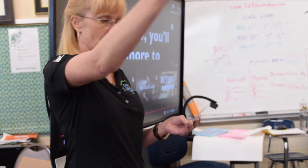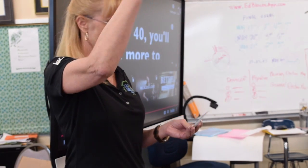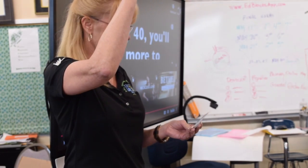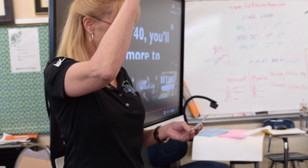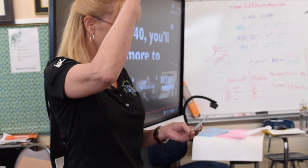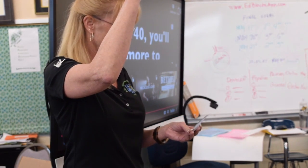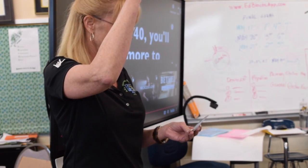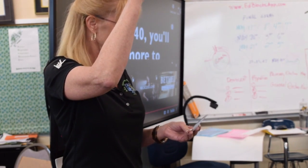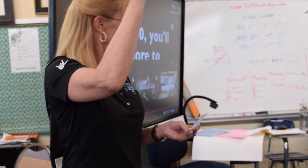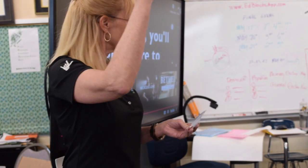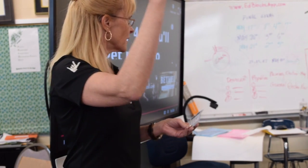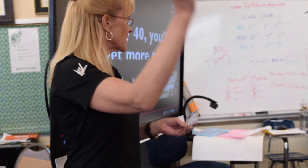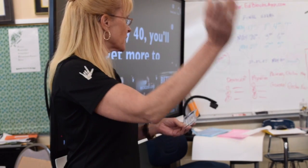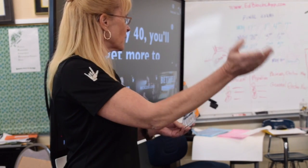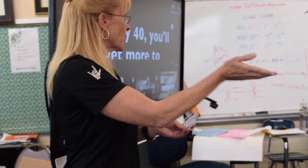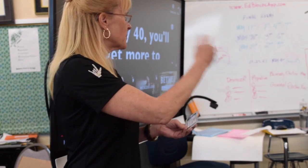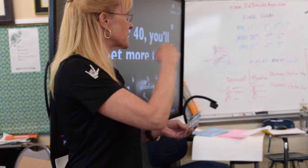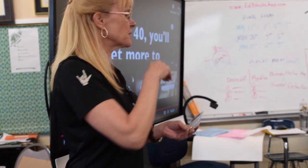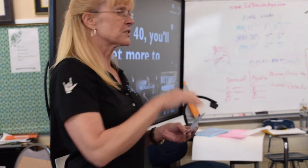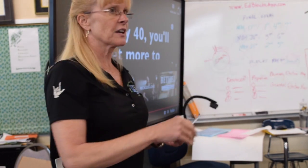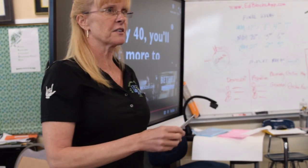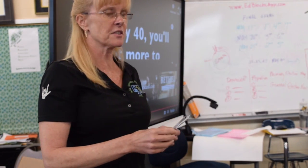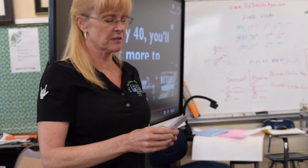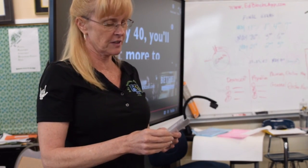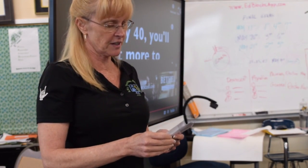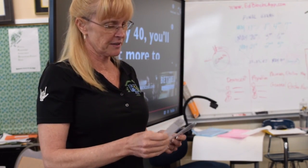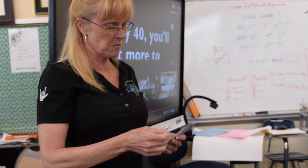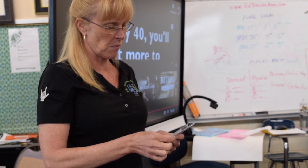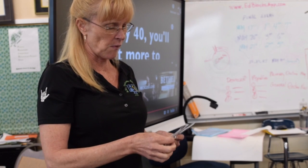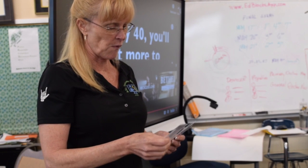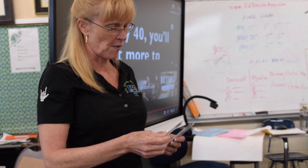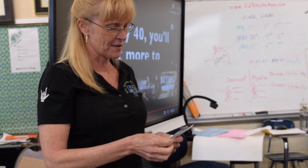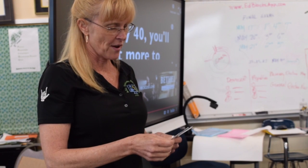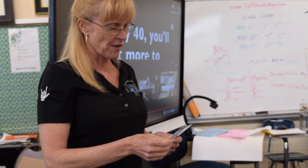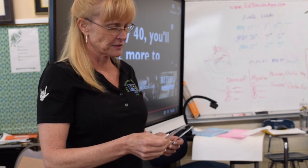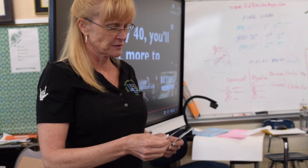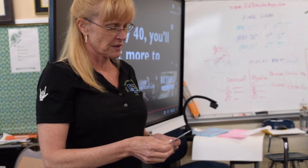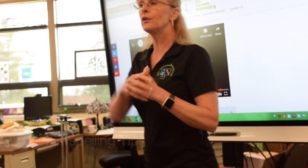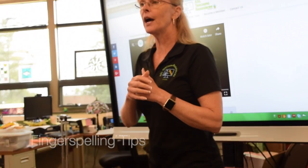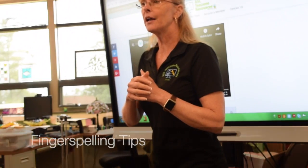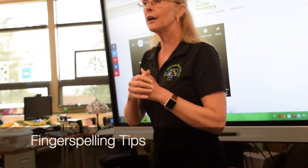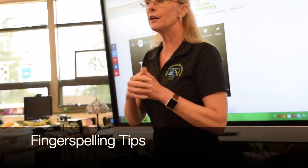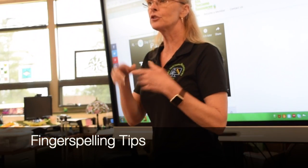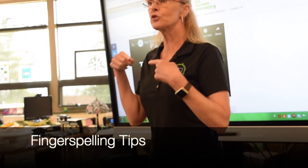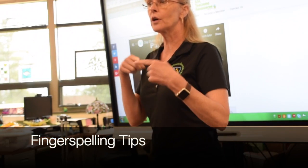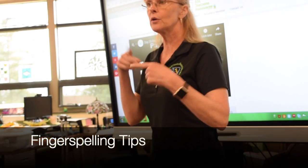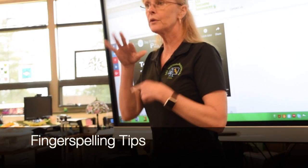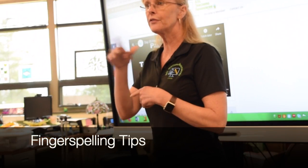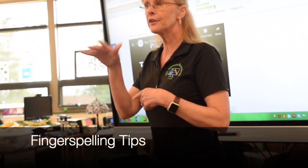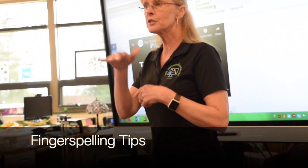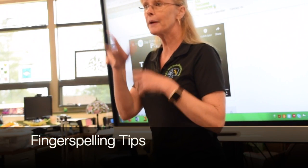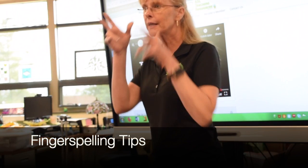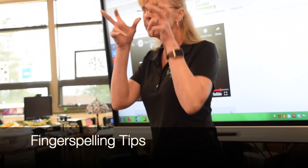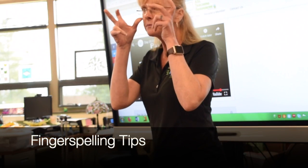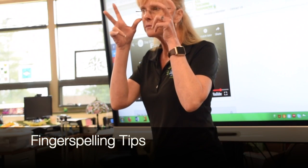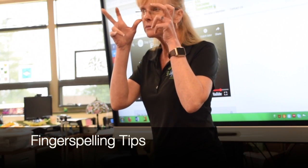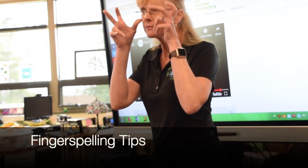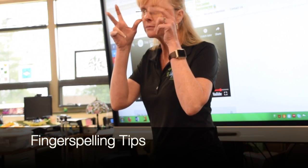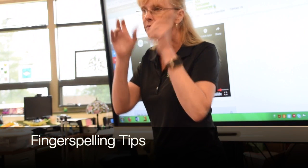Okay. So grab your two suckers over there. You had a struggle with finger spelling?